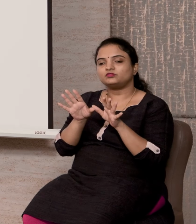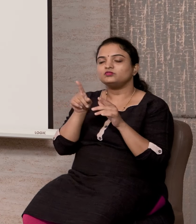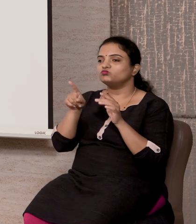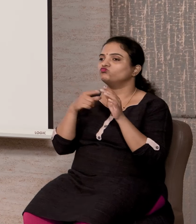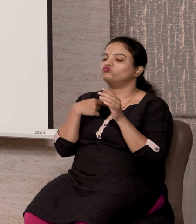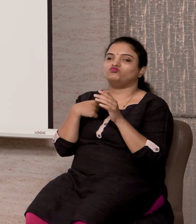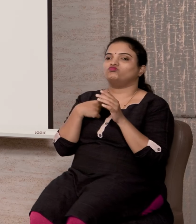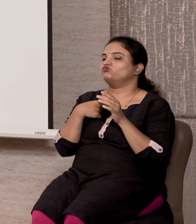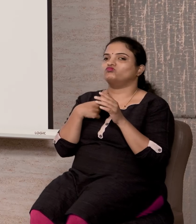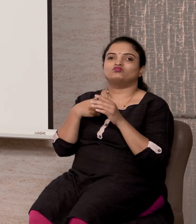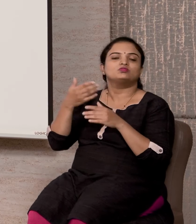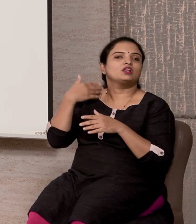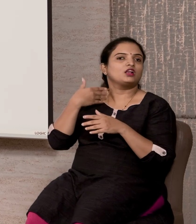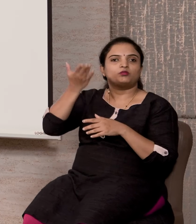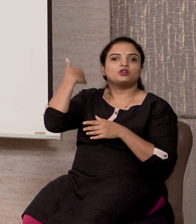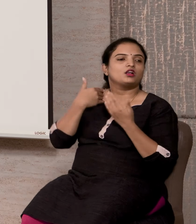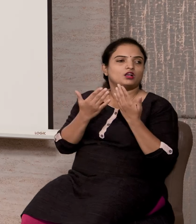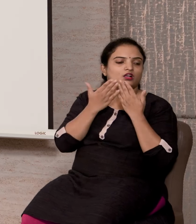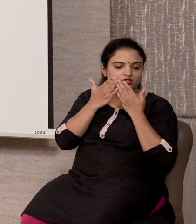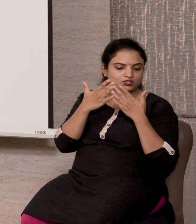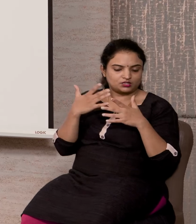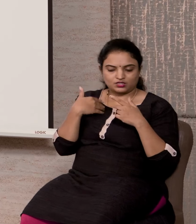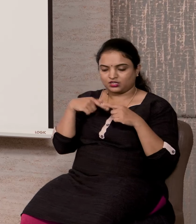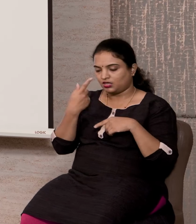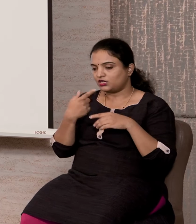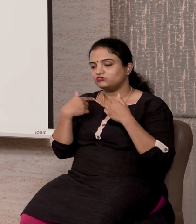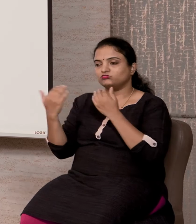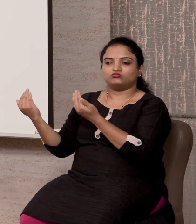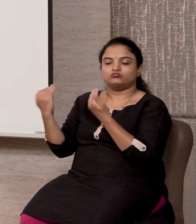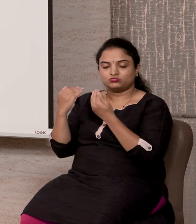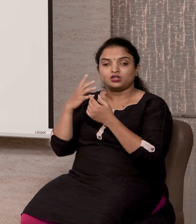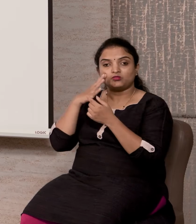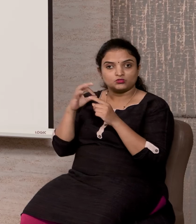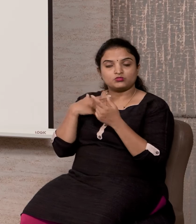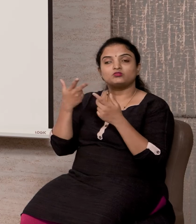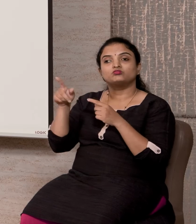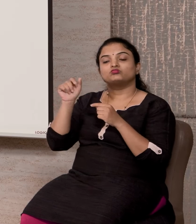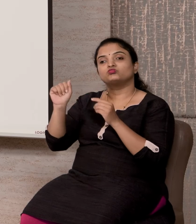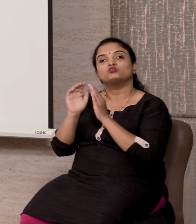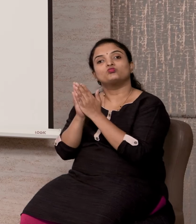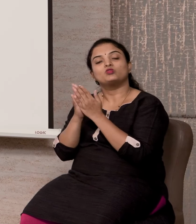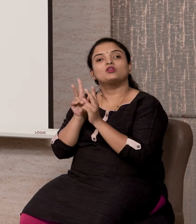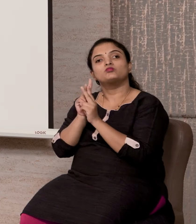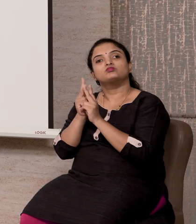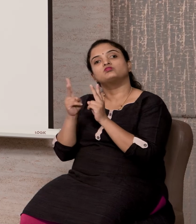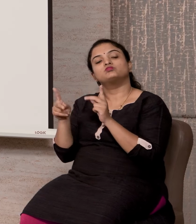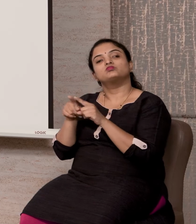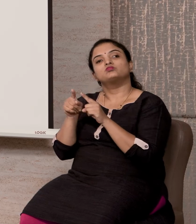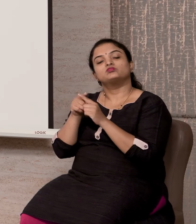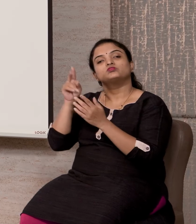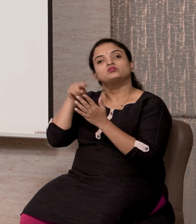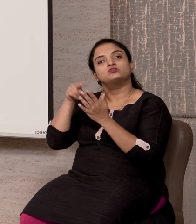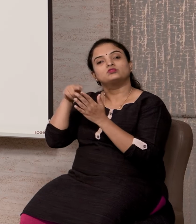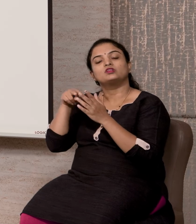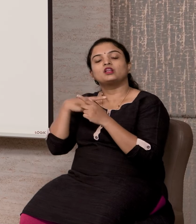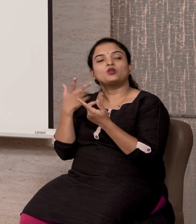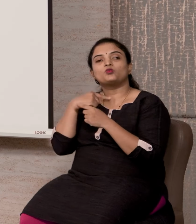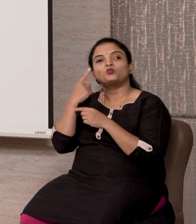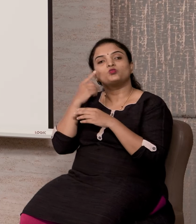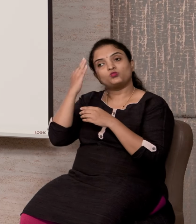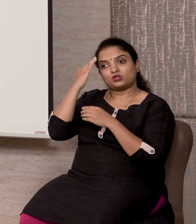it. So we cannot teach this in the curricula. We might need support materials, resources, and other interventions to teach about this, topic.